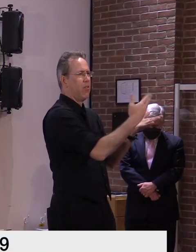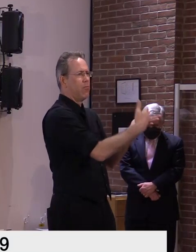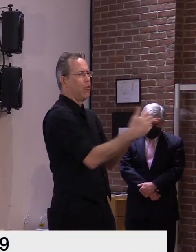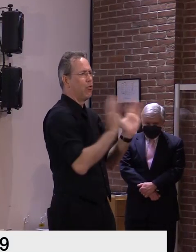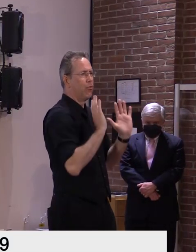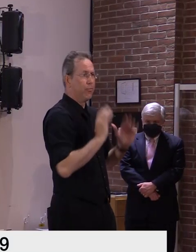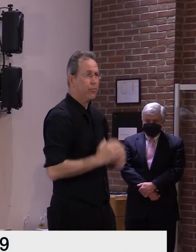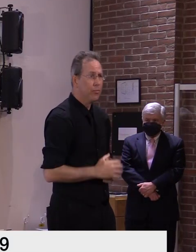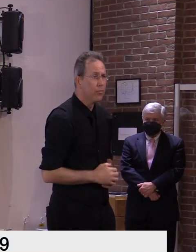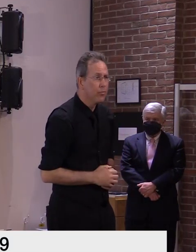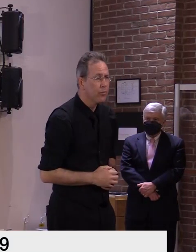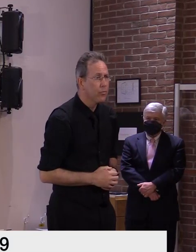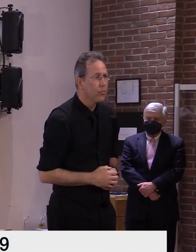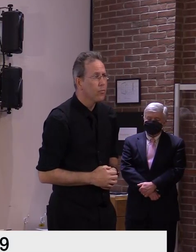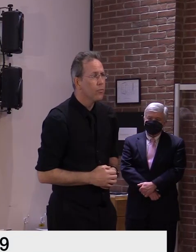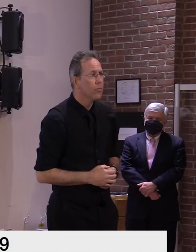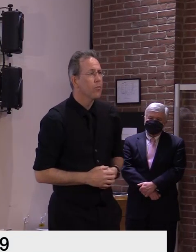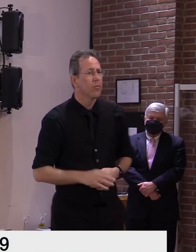Thank you very much. Have a great weekend.